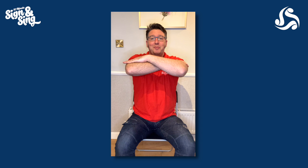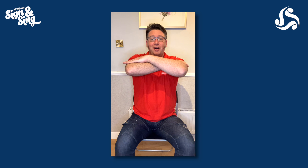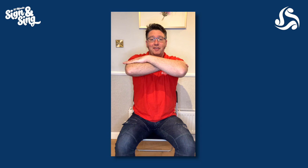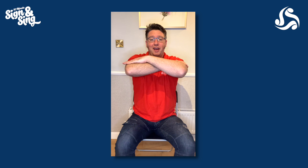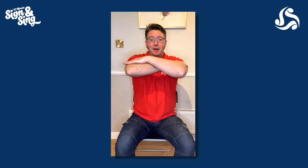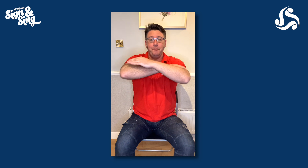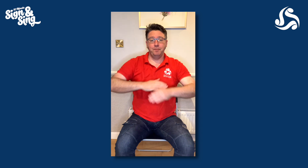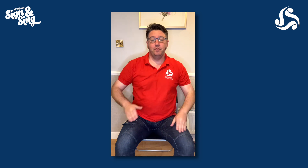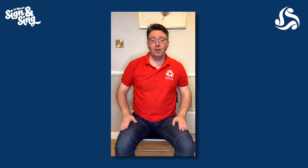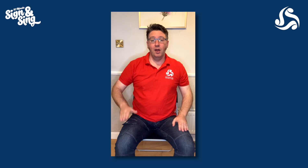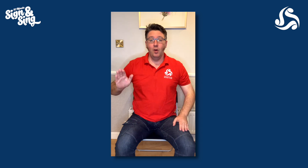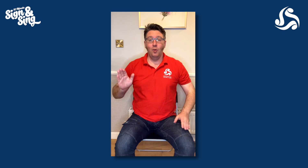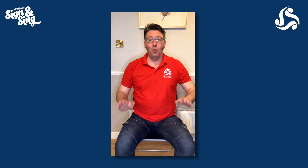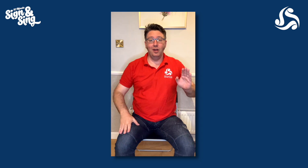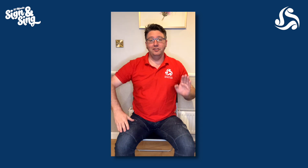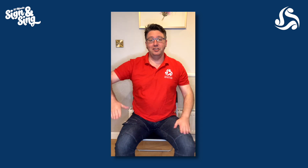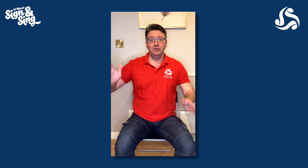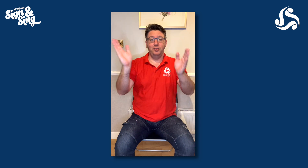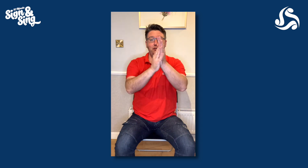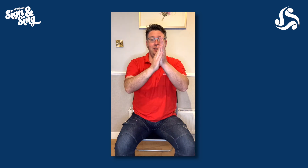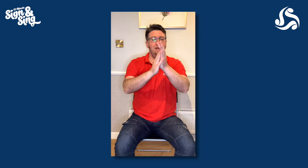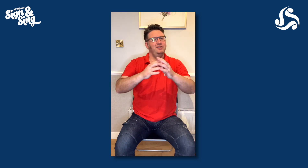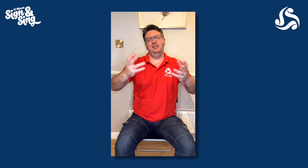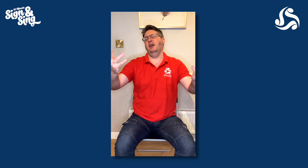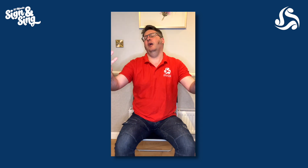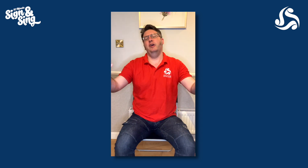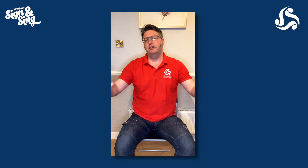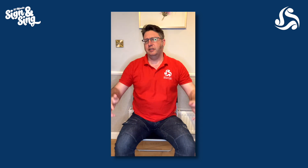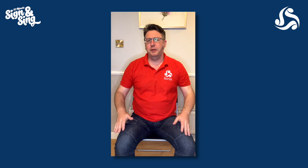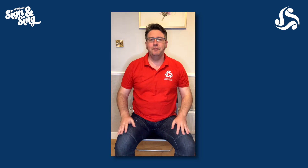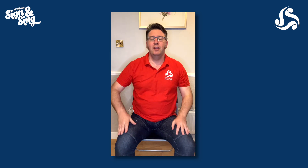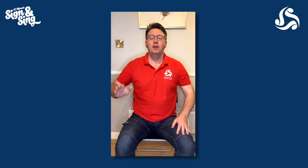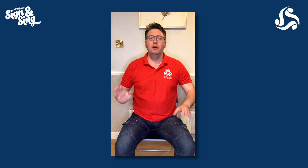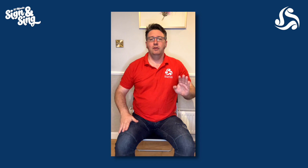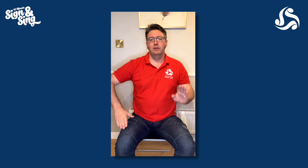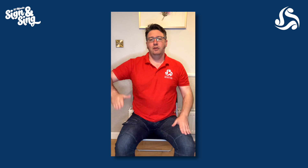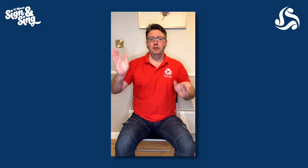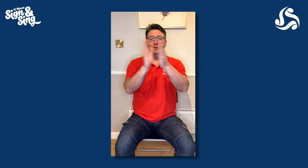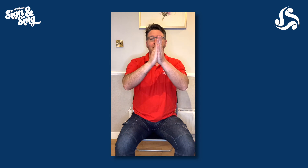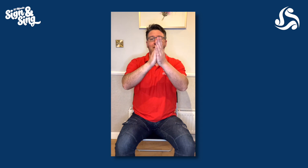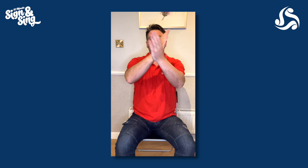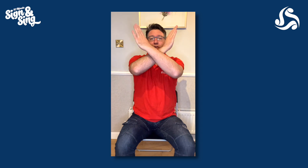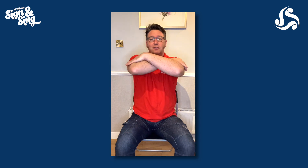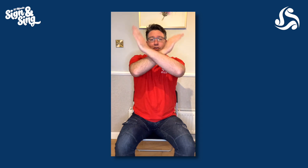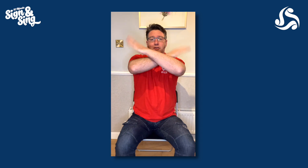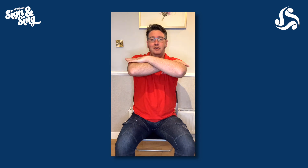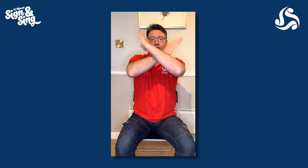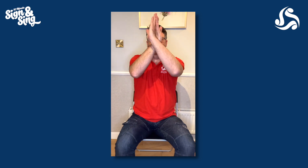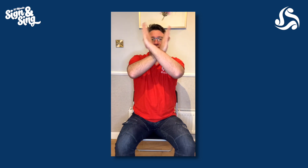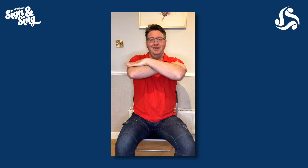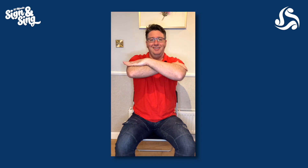We combine that. 1, 2, 3. So easy.